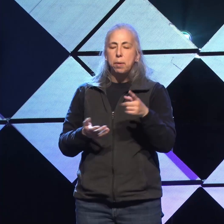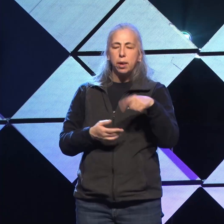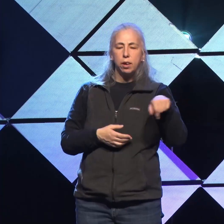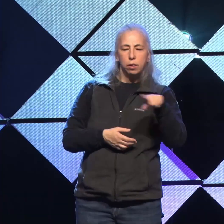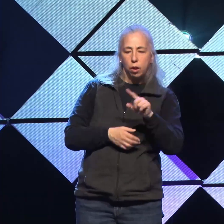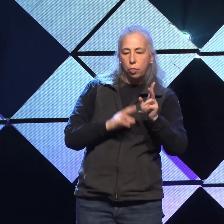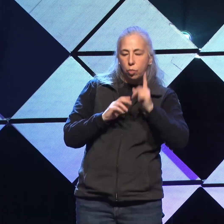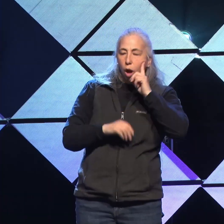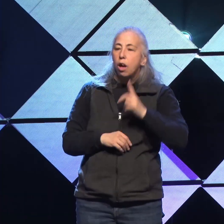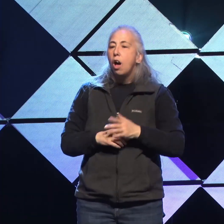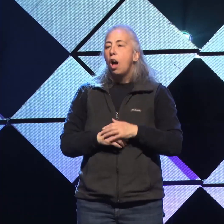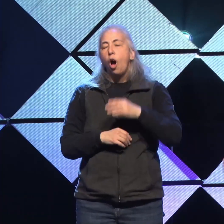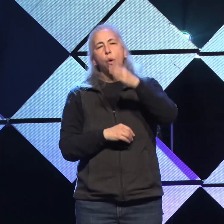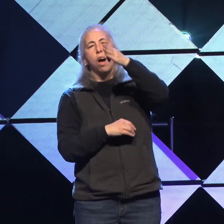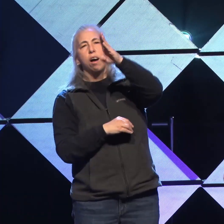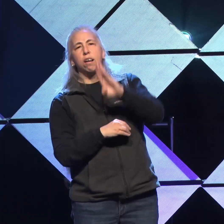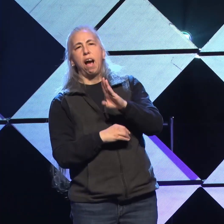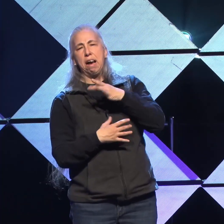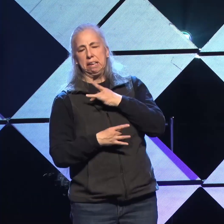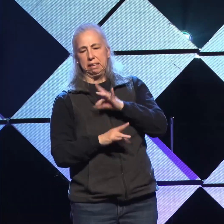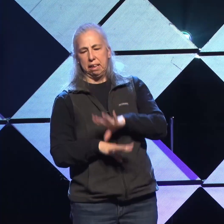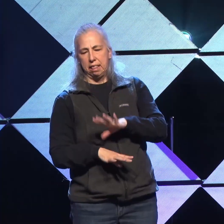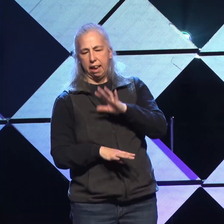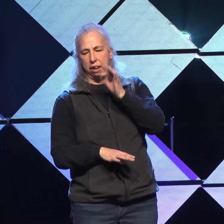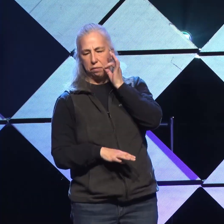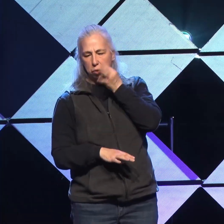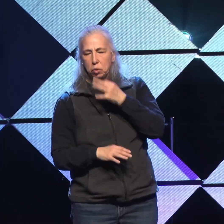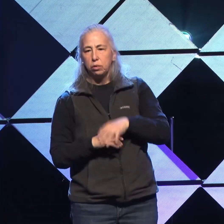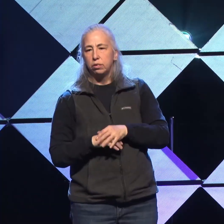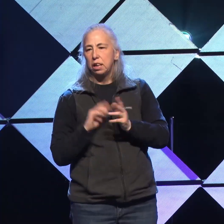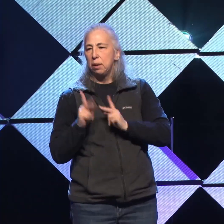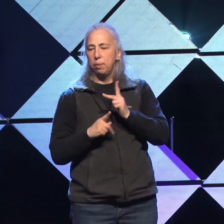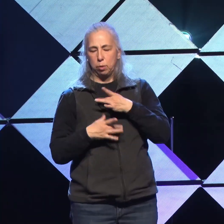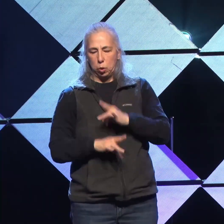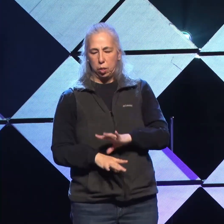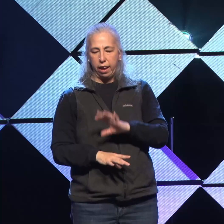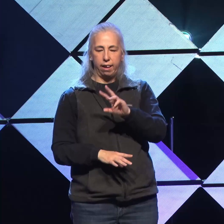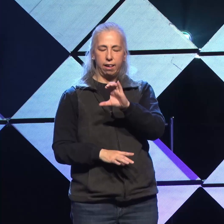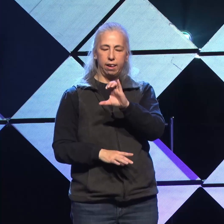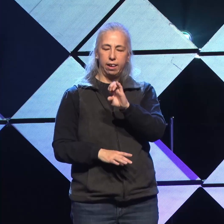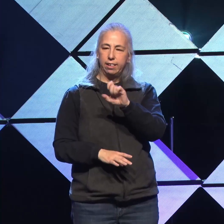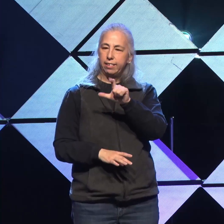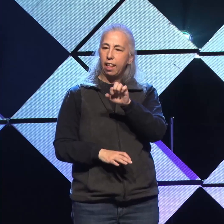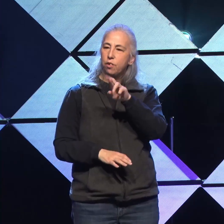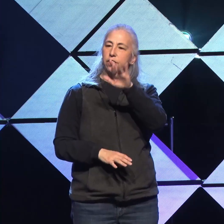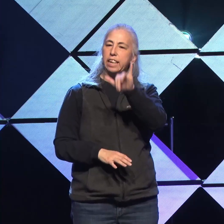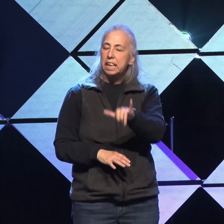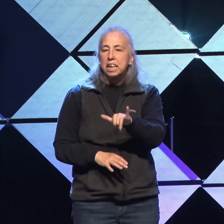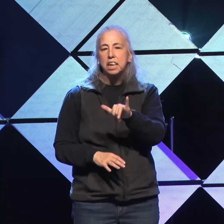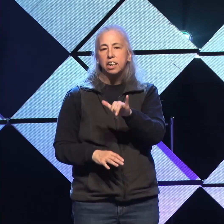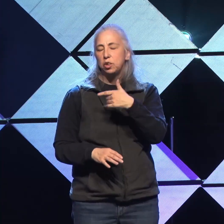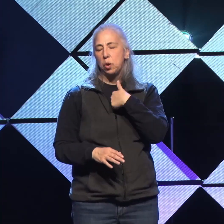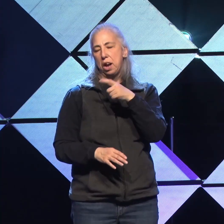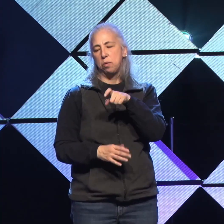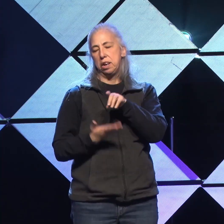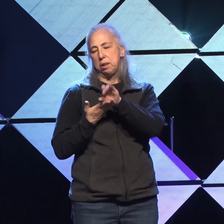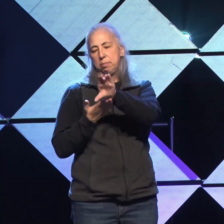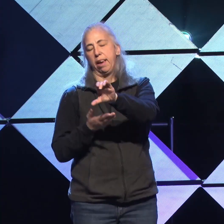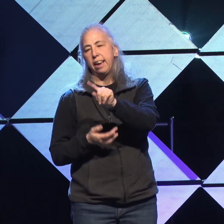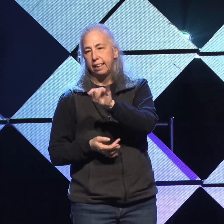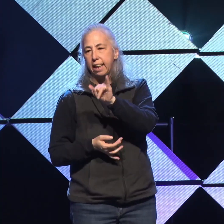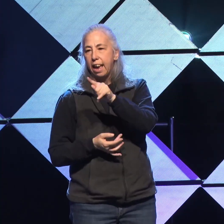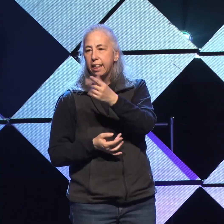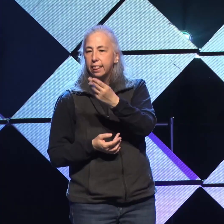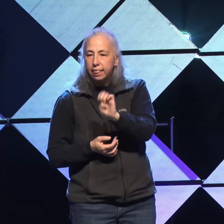well, God doesn't even like celery. Nobody likes celery. Don't have to tithe on it. Nobody likes that